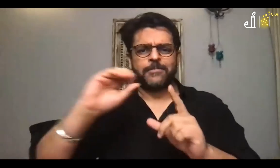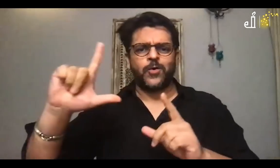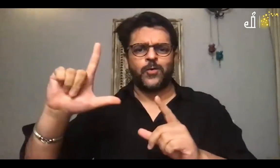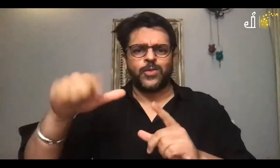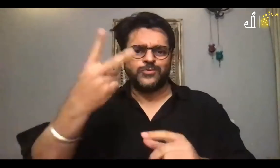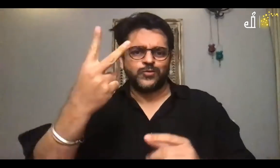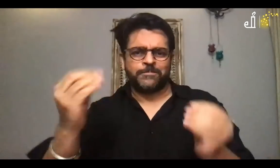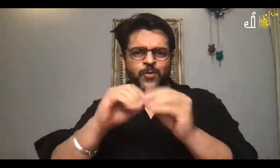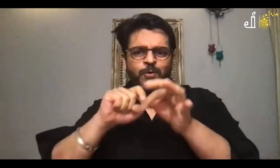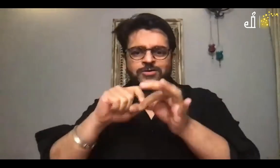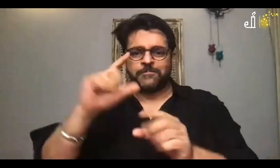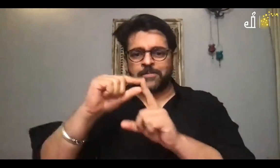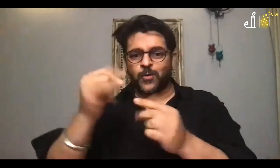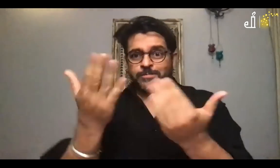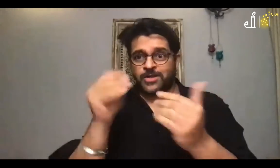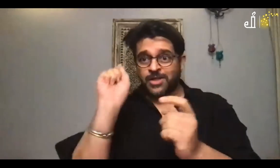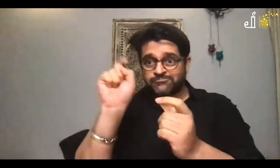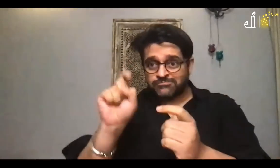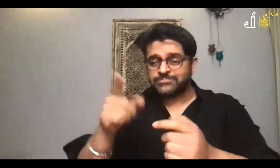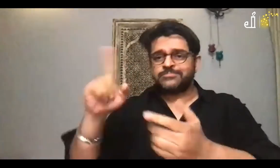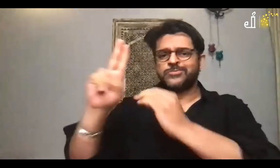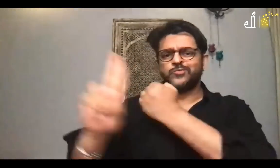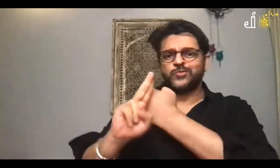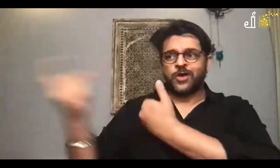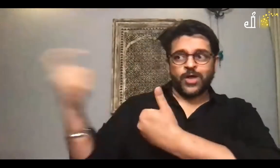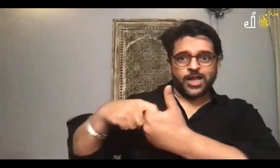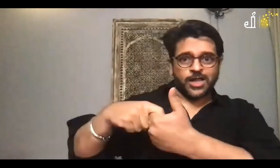Secondly, I know we have a poll, 2 more questions.